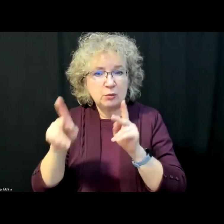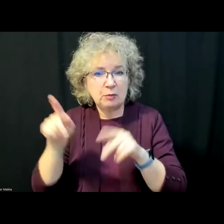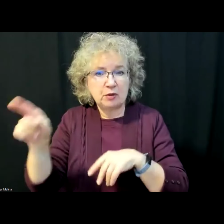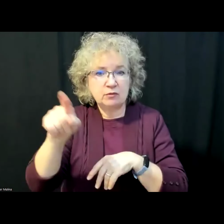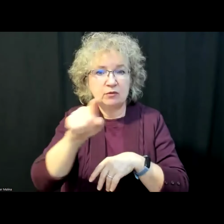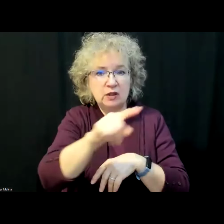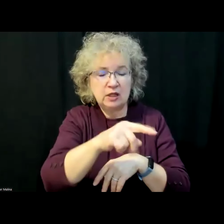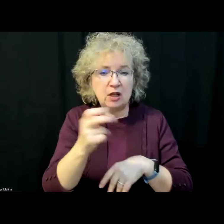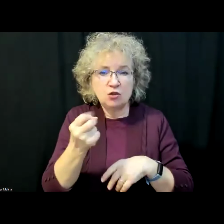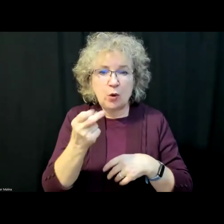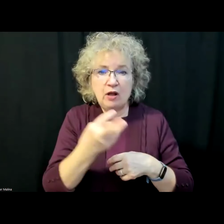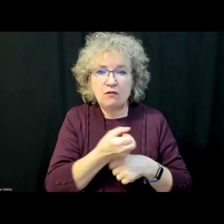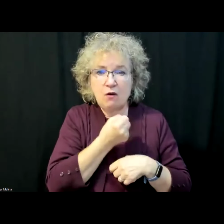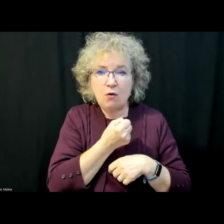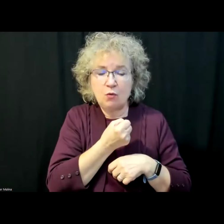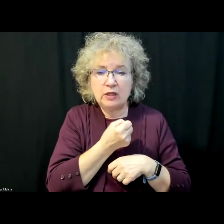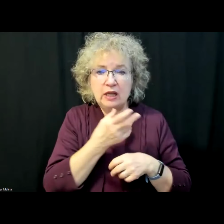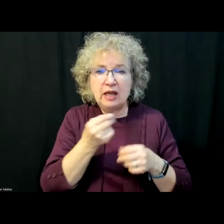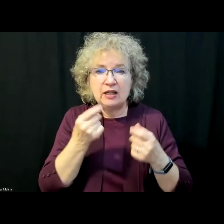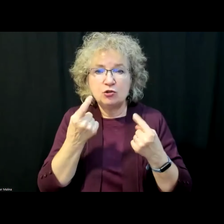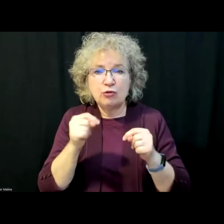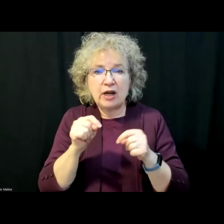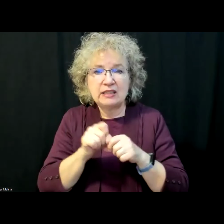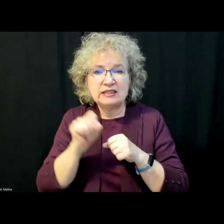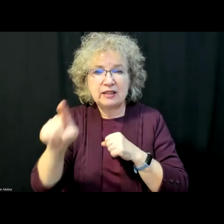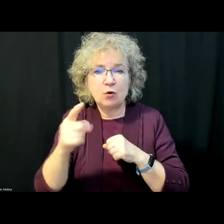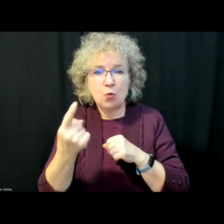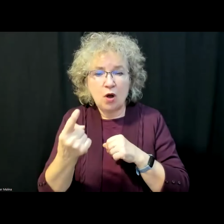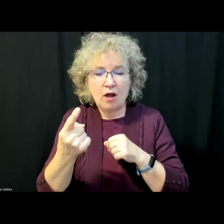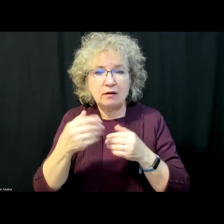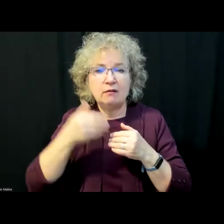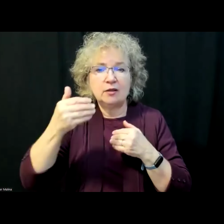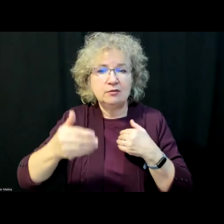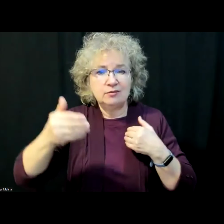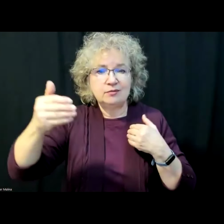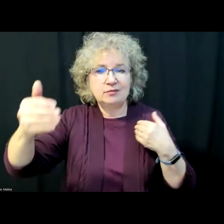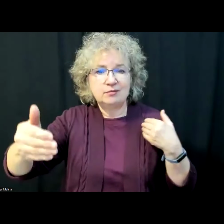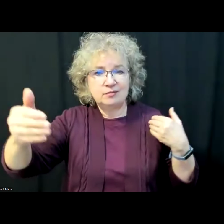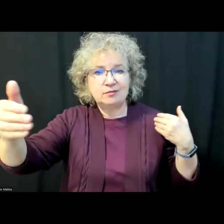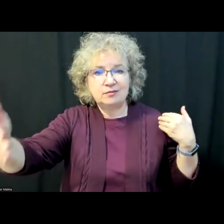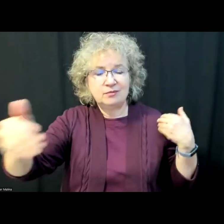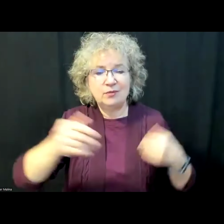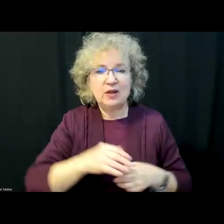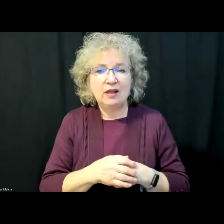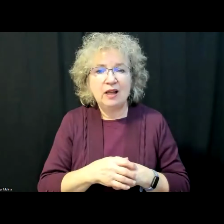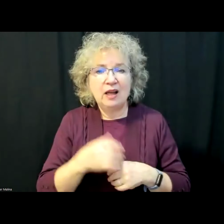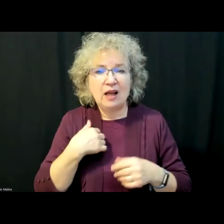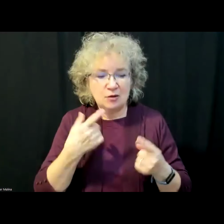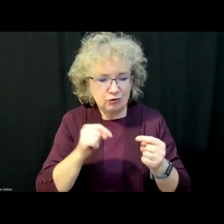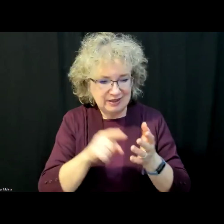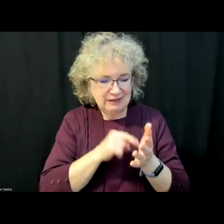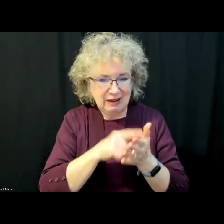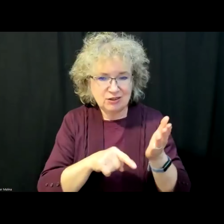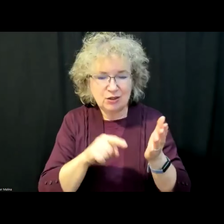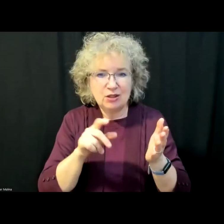held back and so it's trying to send one every few days and that's why that's happened. I'm going in and canceling them so that you don't